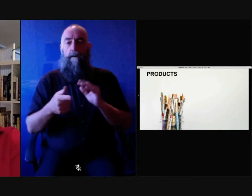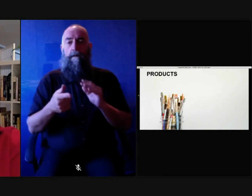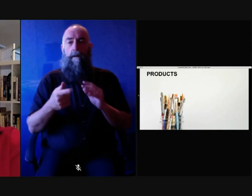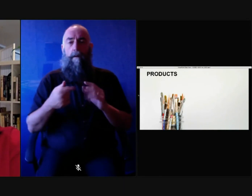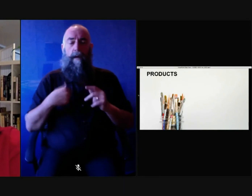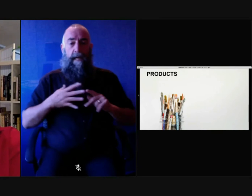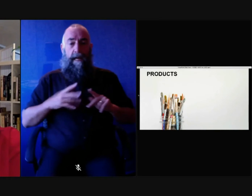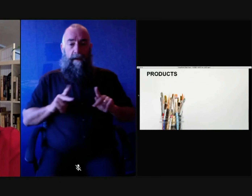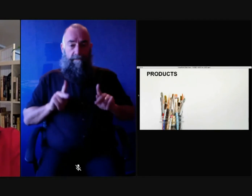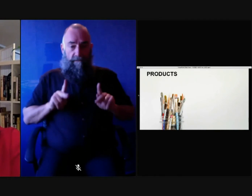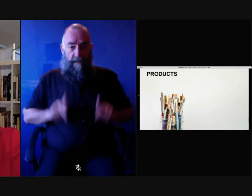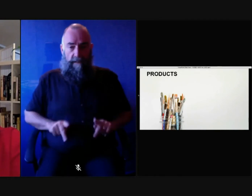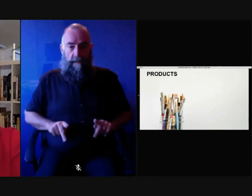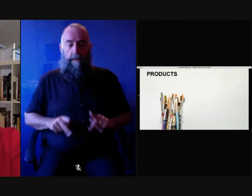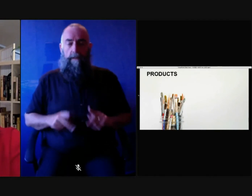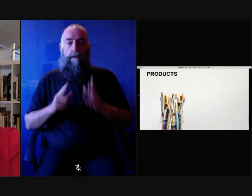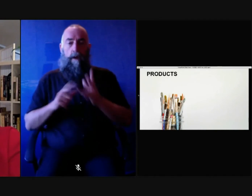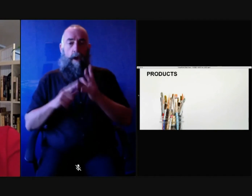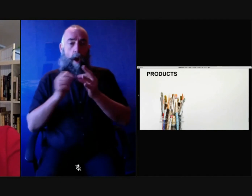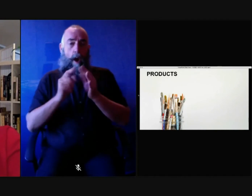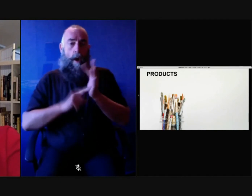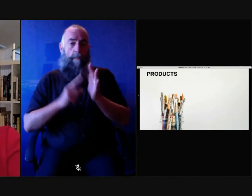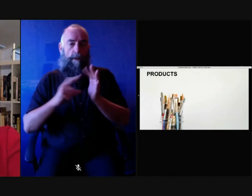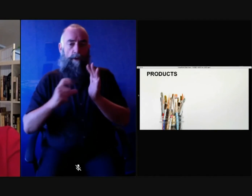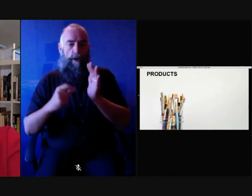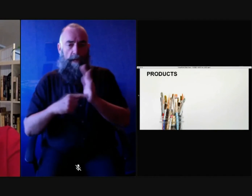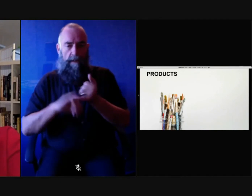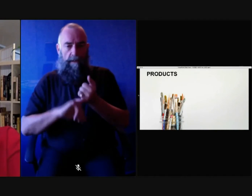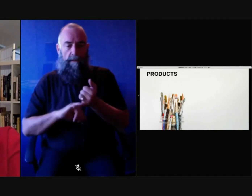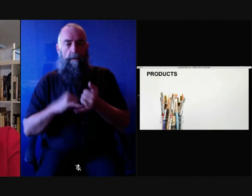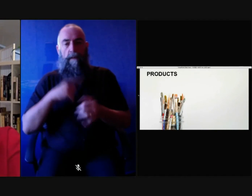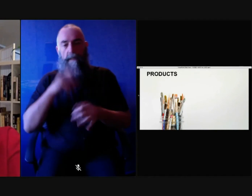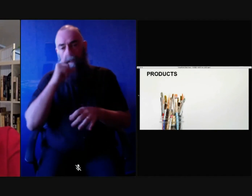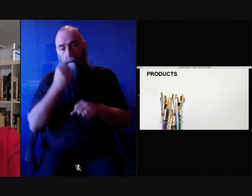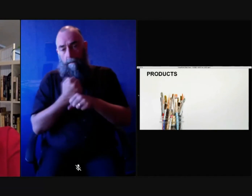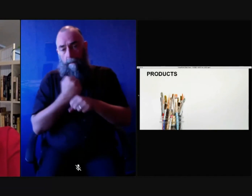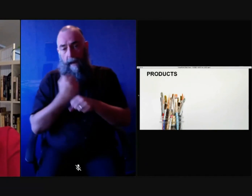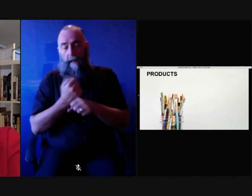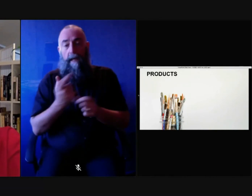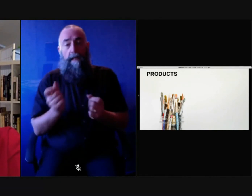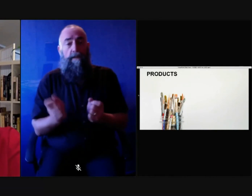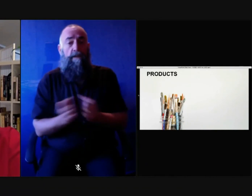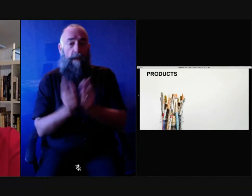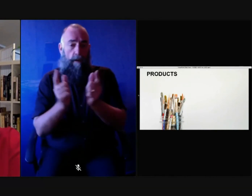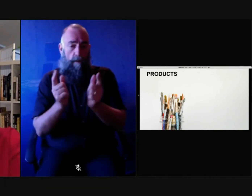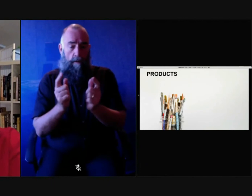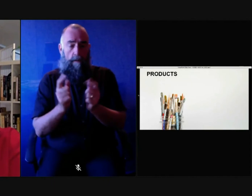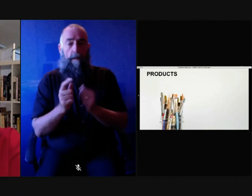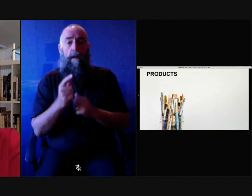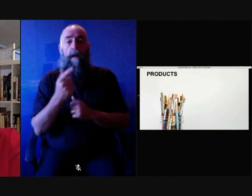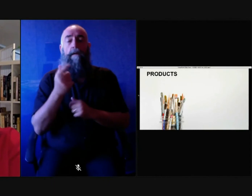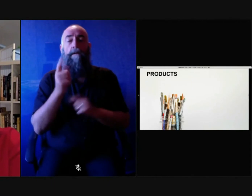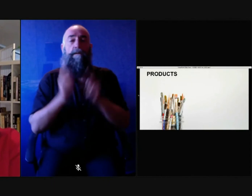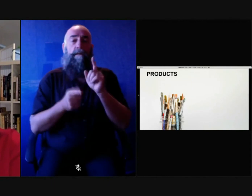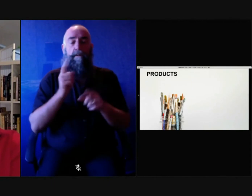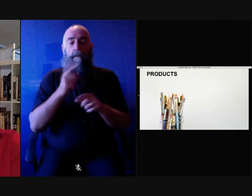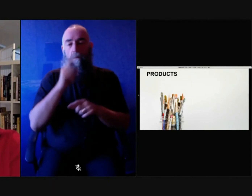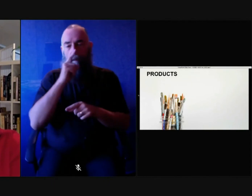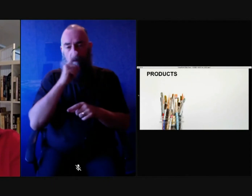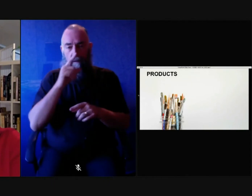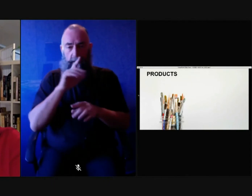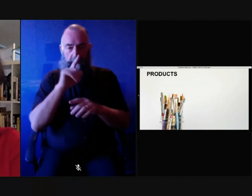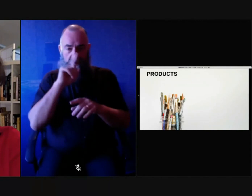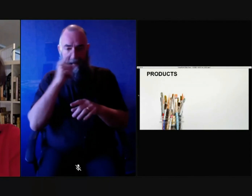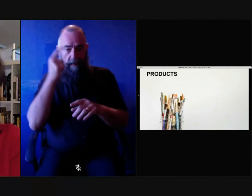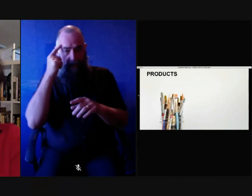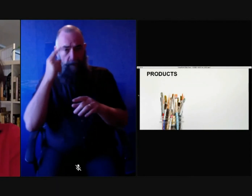physical objects that can be made and sold. Of course, some of you are thinking, no, that's not possible. I'm a film director. What are you talking